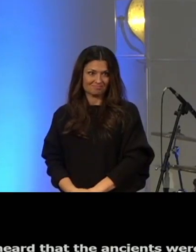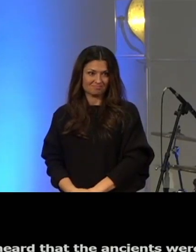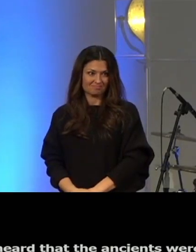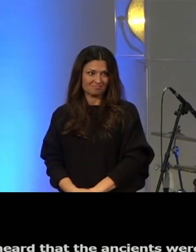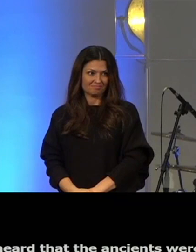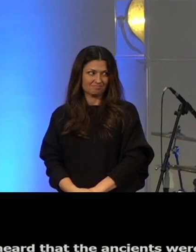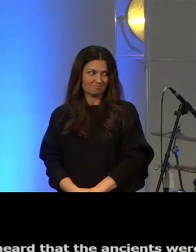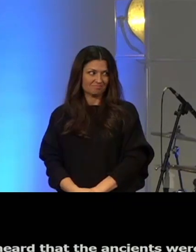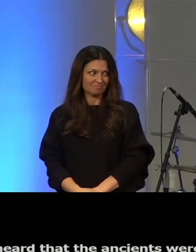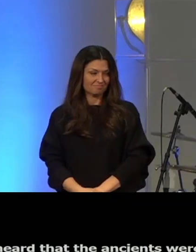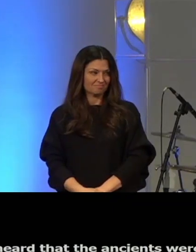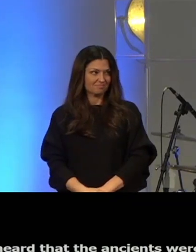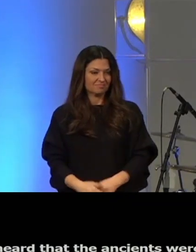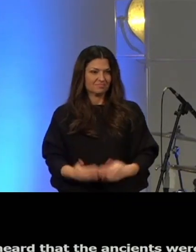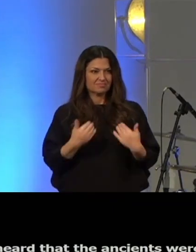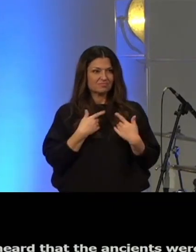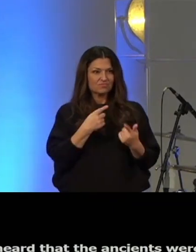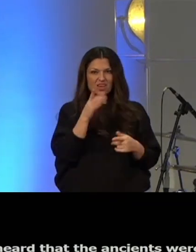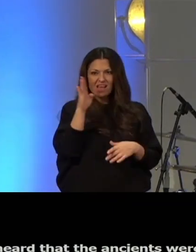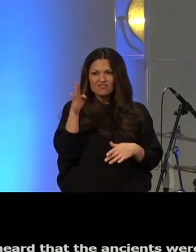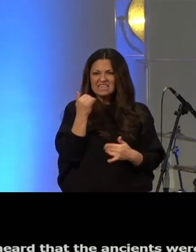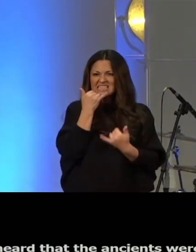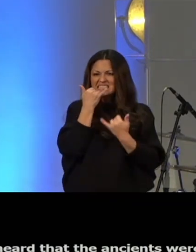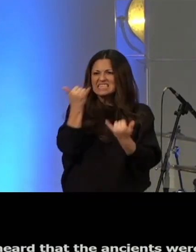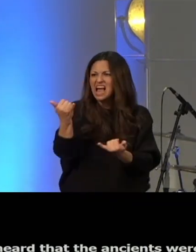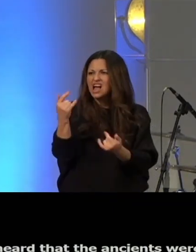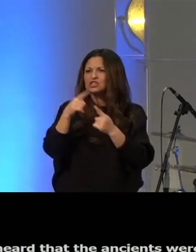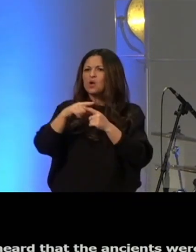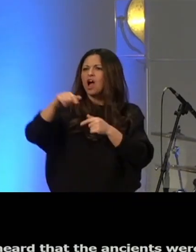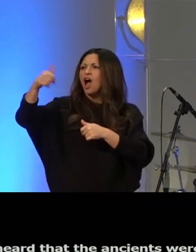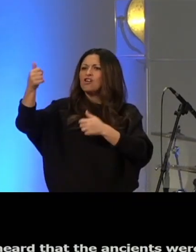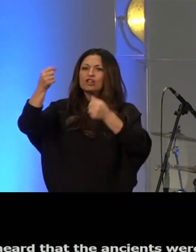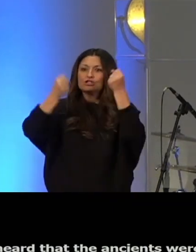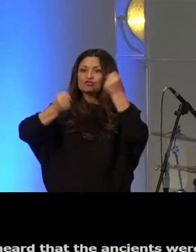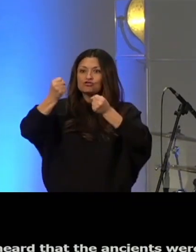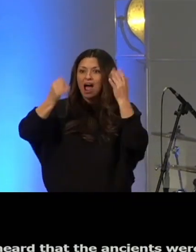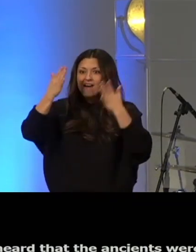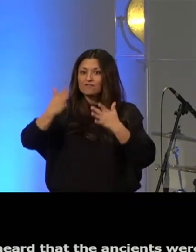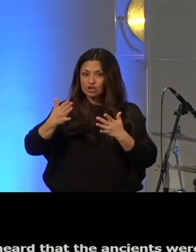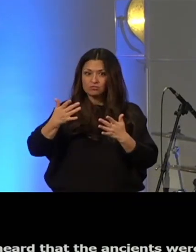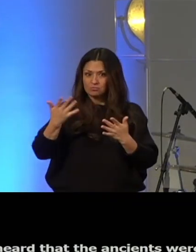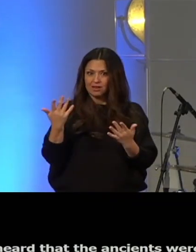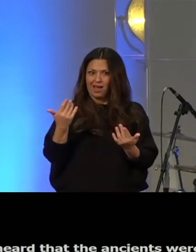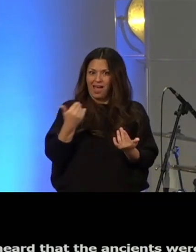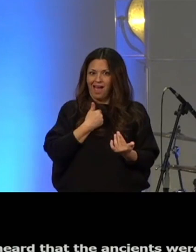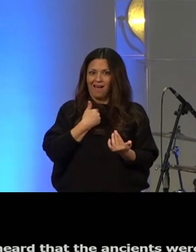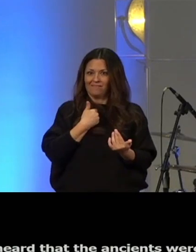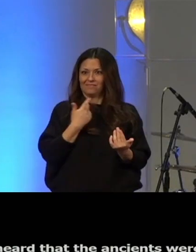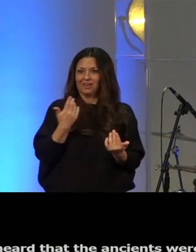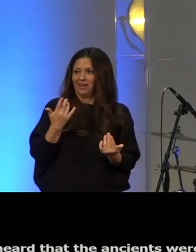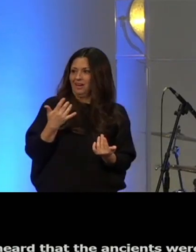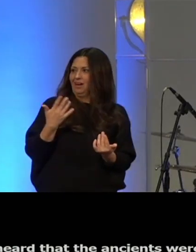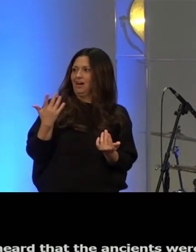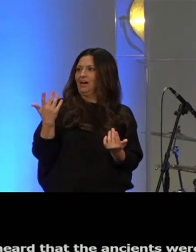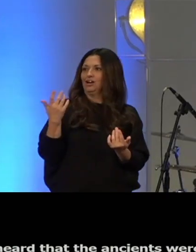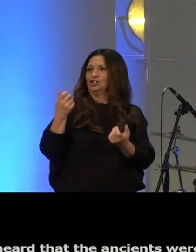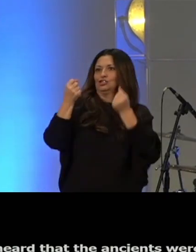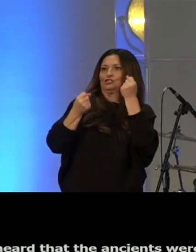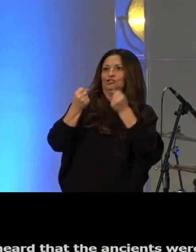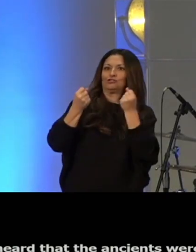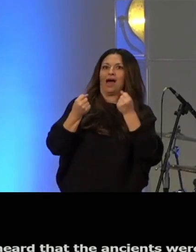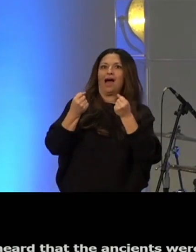I mean, come on, have you ever yelled at another driver? You said, you idiot, you fool? And what did Jesus say? That if we've done that, we've